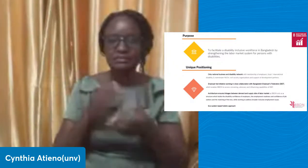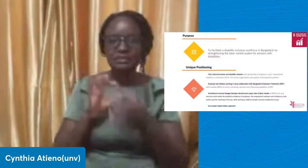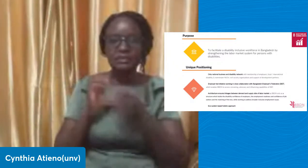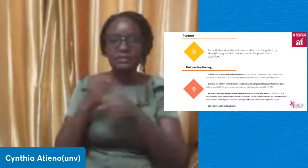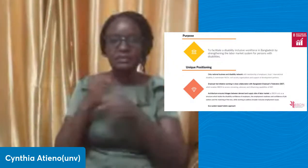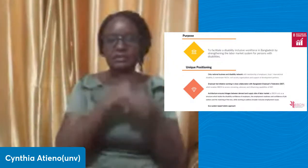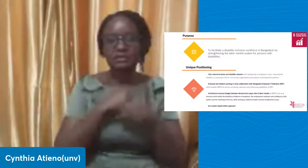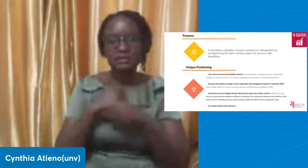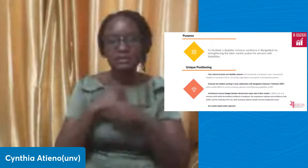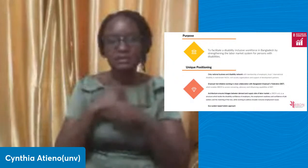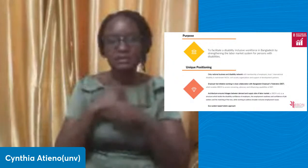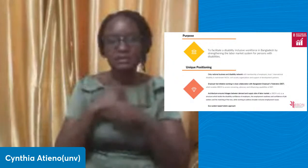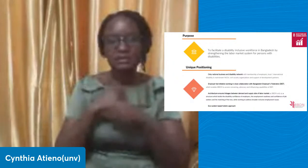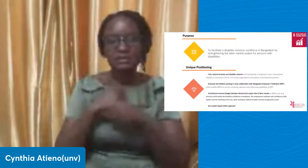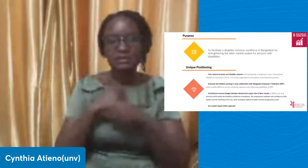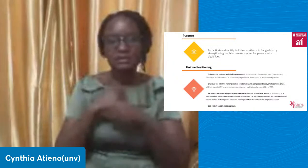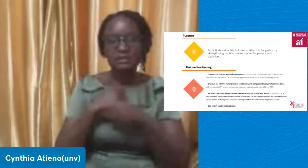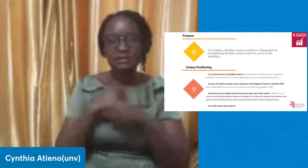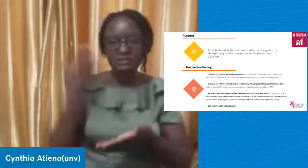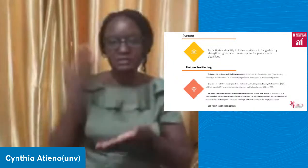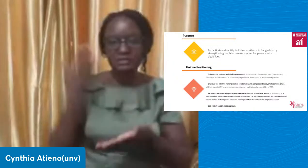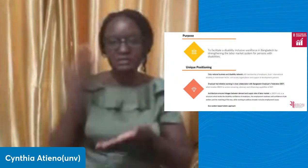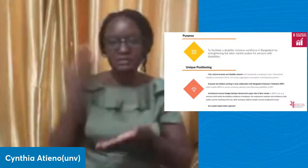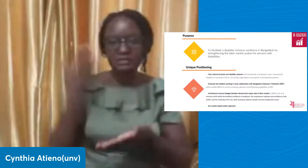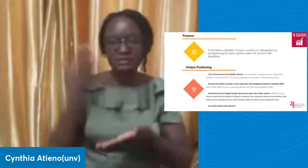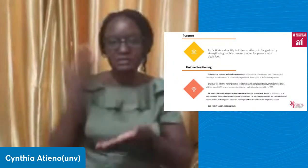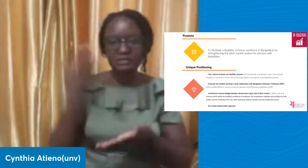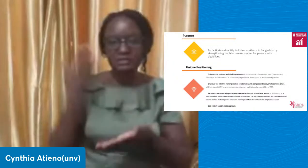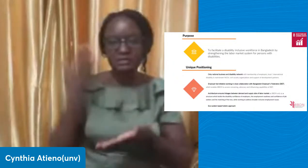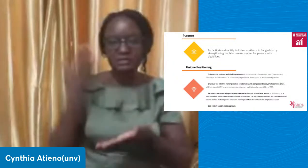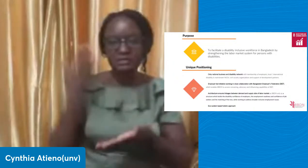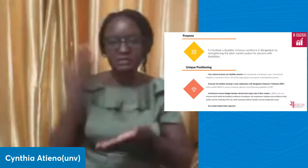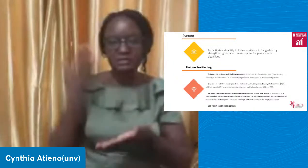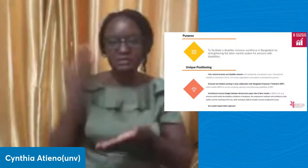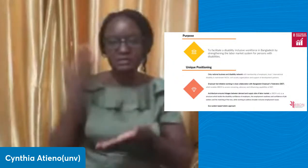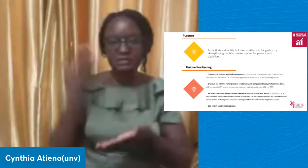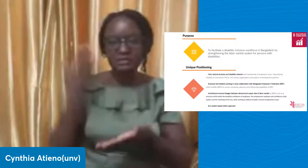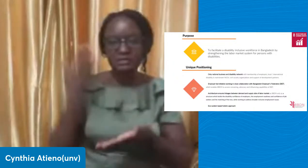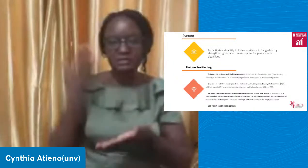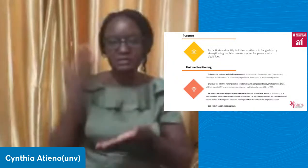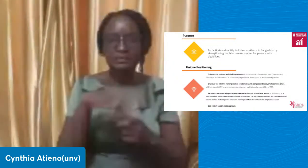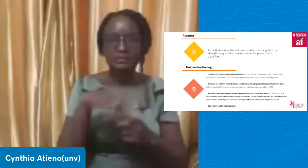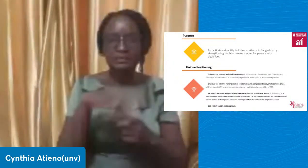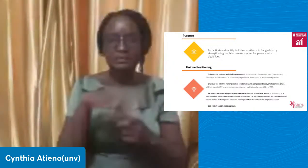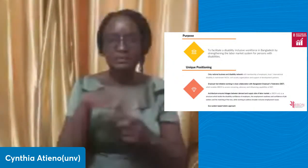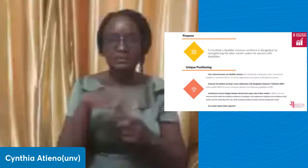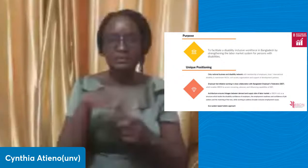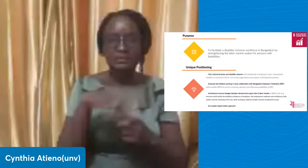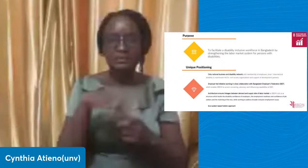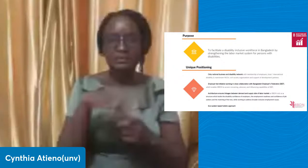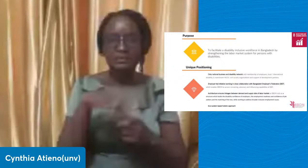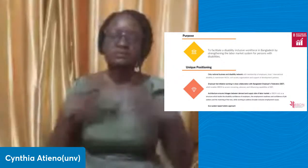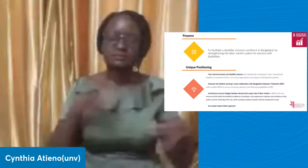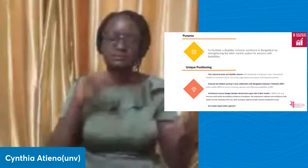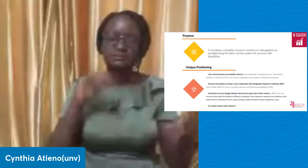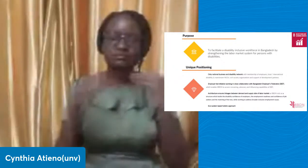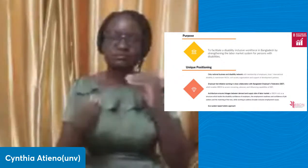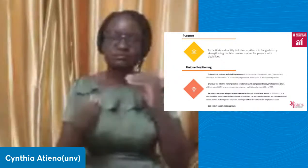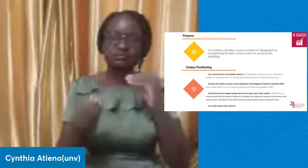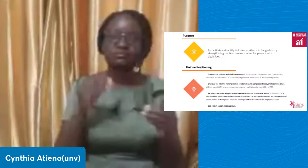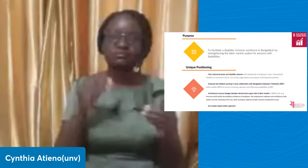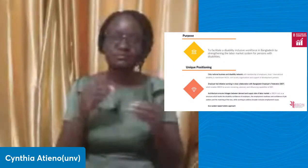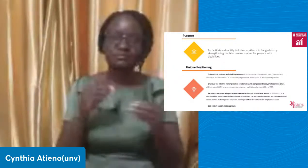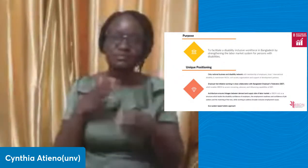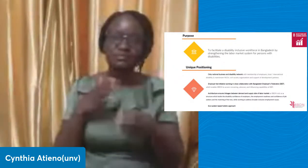the development sector to ensure proper scope of work for persons with disabilities. In the country, almost, next